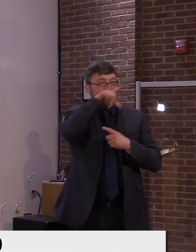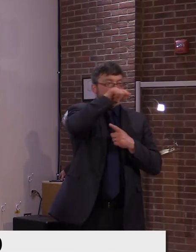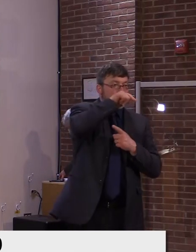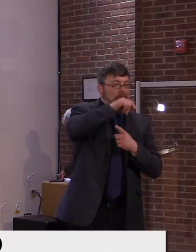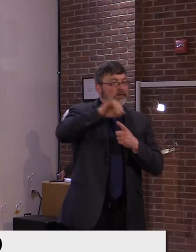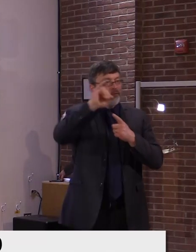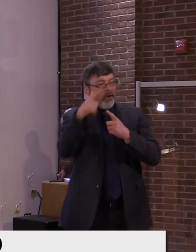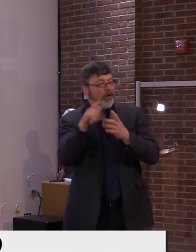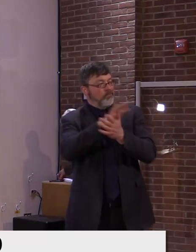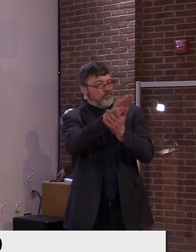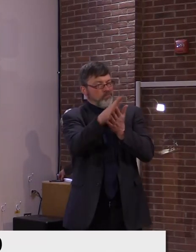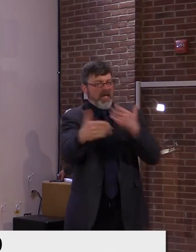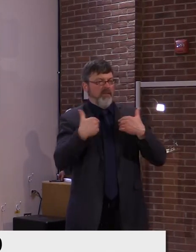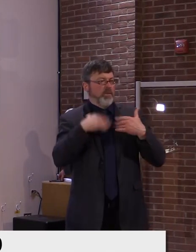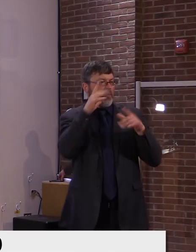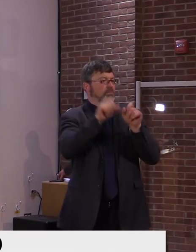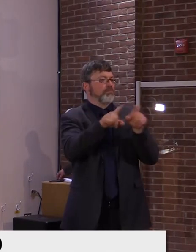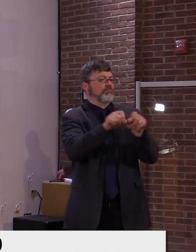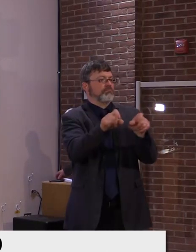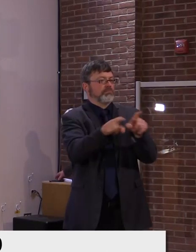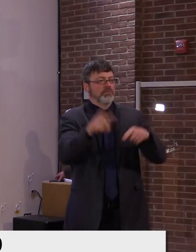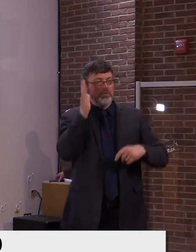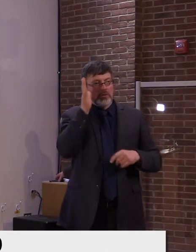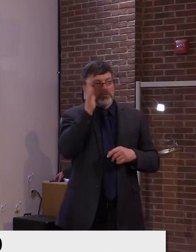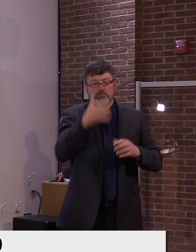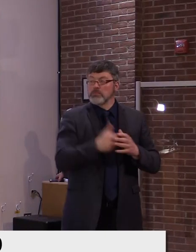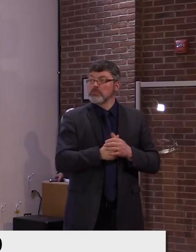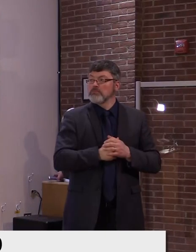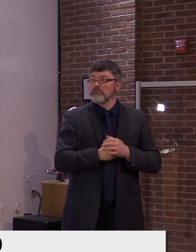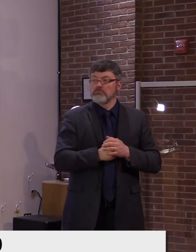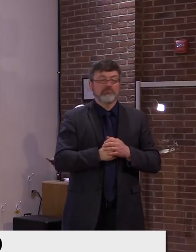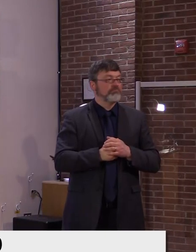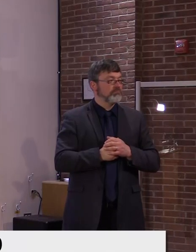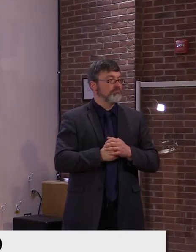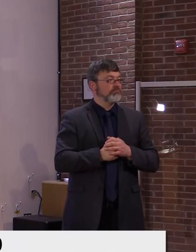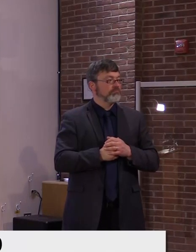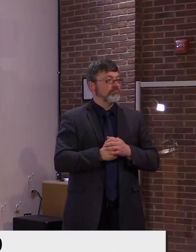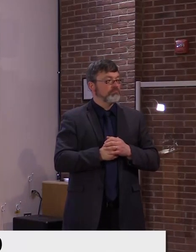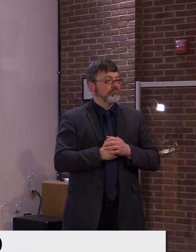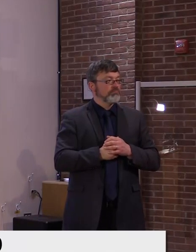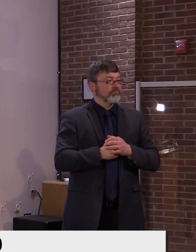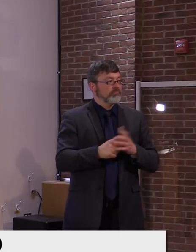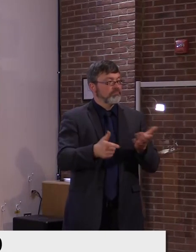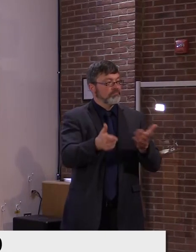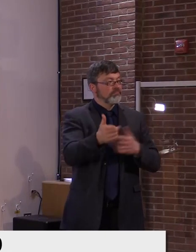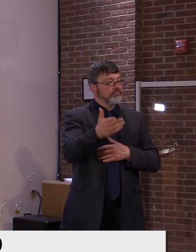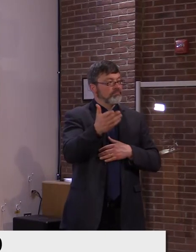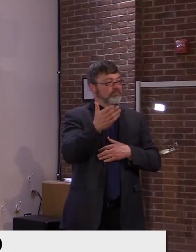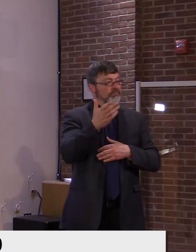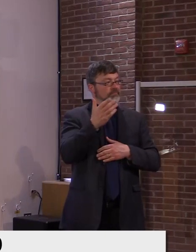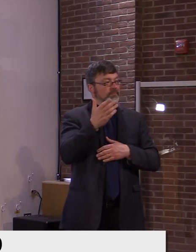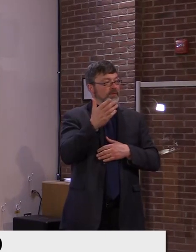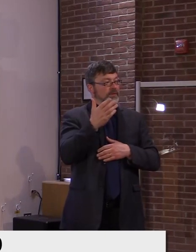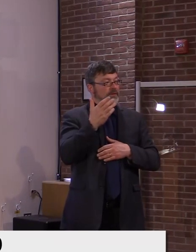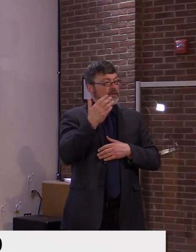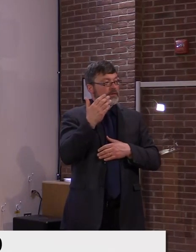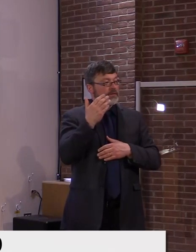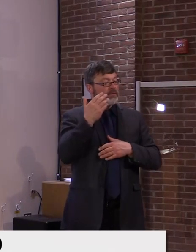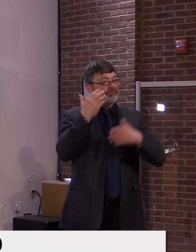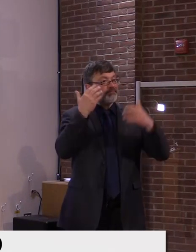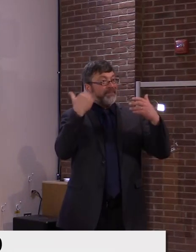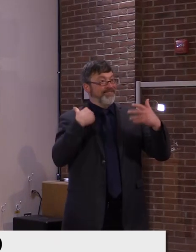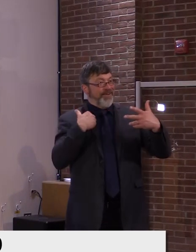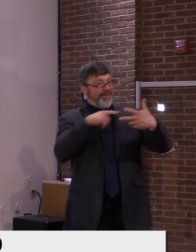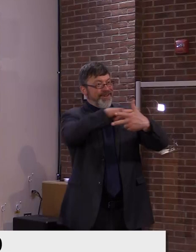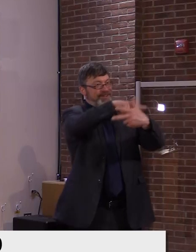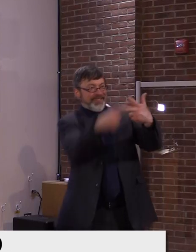as we work through what the J&J situation means for our vaccination efforts, I want to speak to the other important efforts to keep the virus at bay.